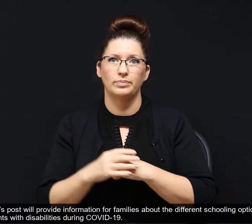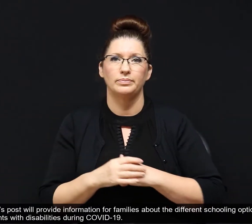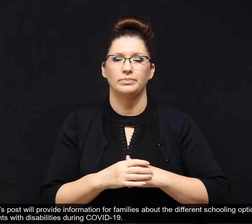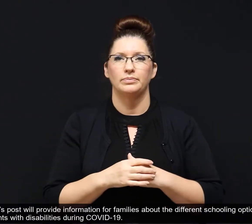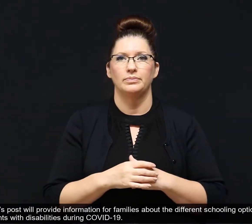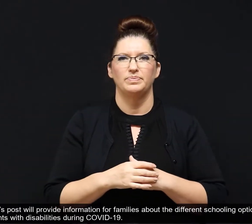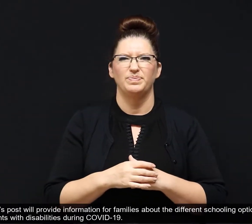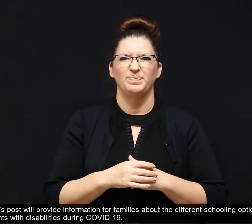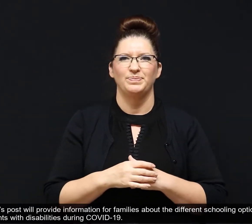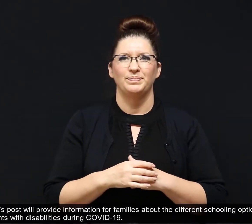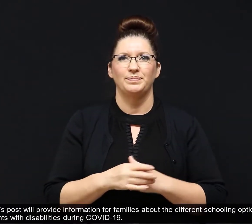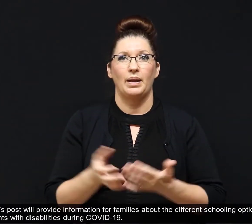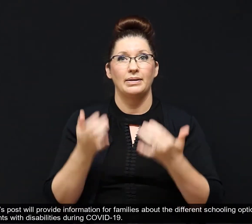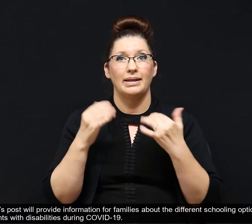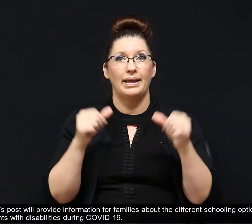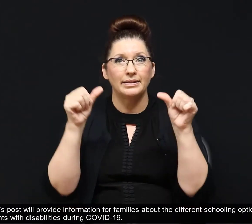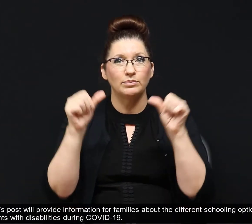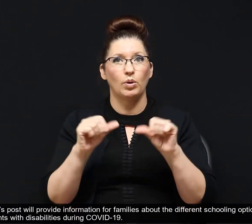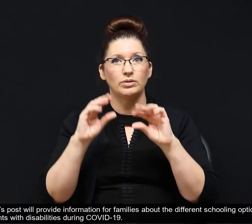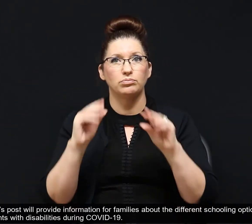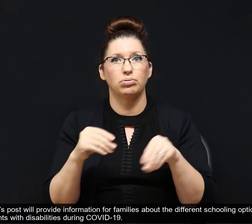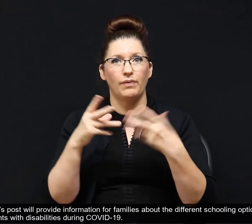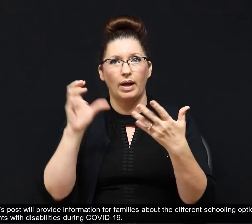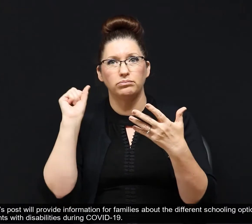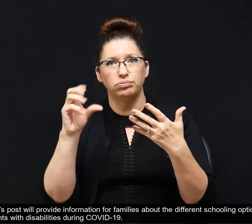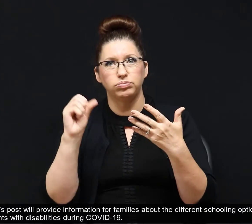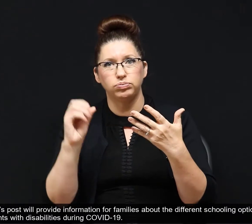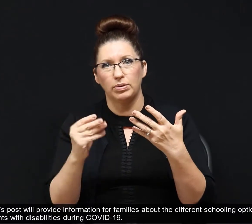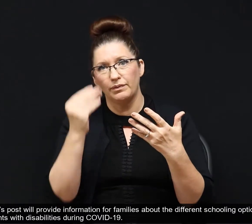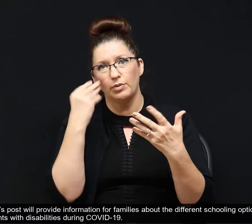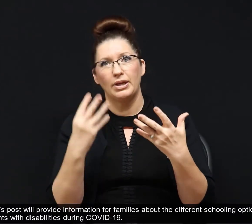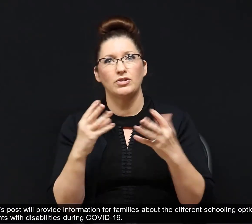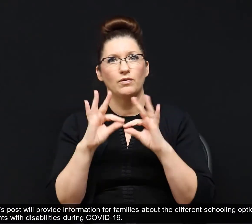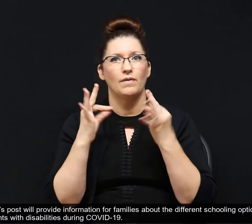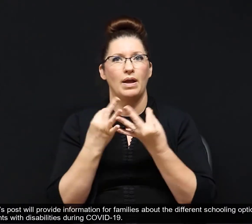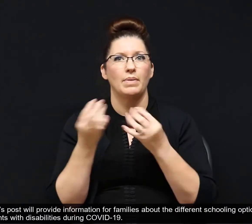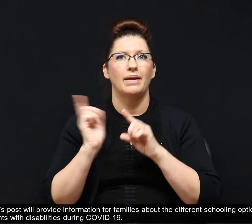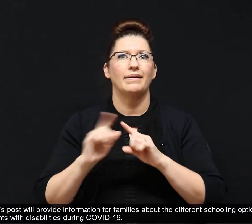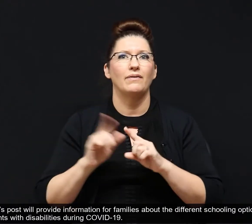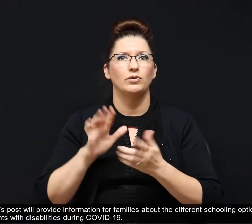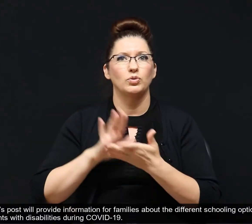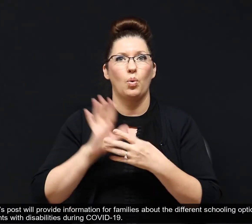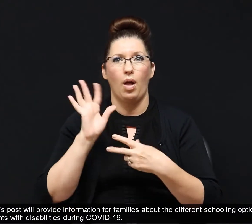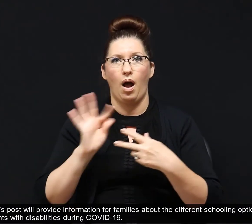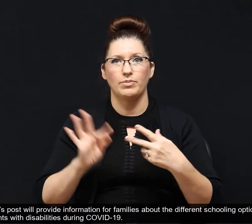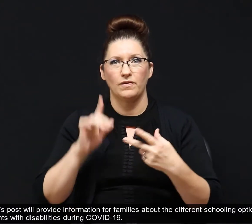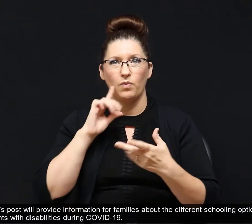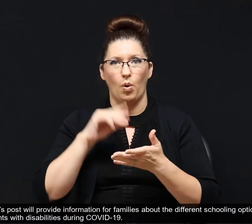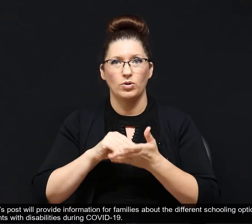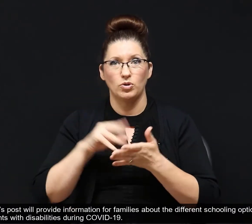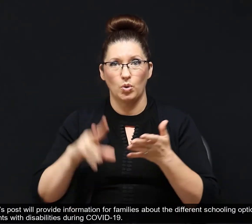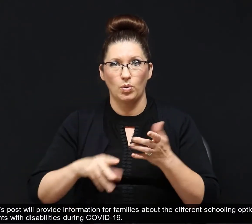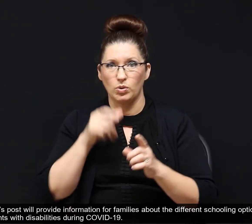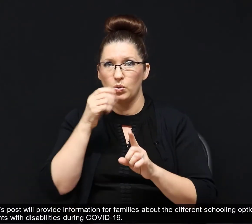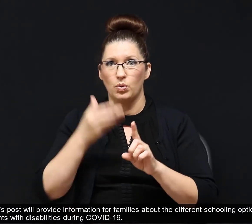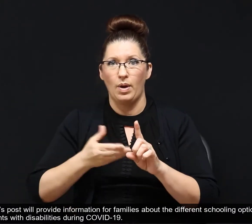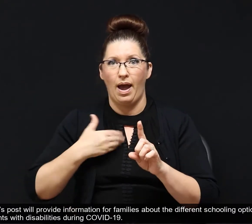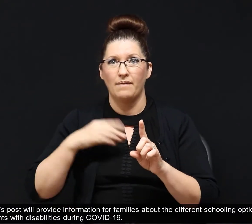Today's post will provide information for families about the different schooling options that exist for students with disabilities during